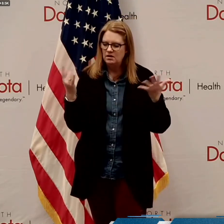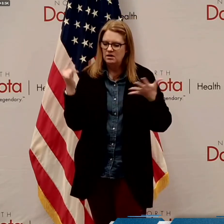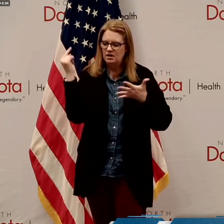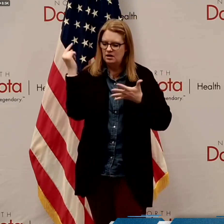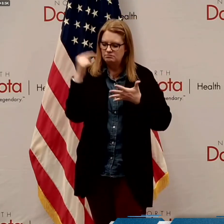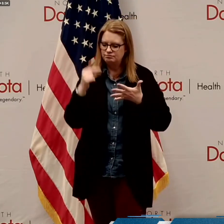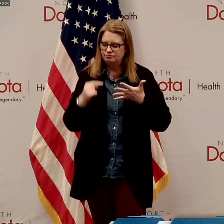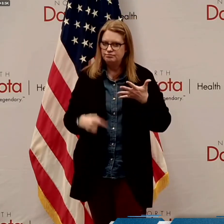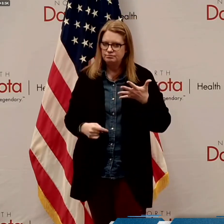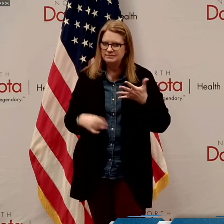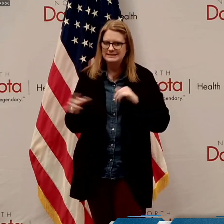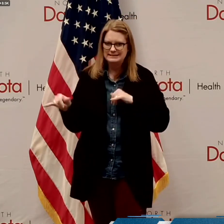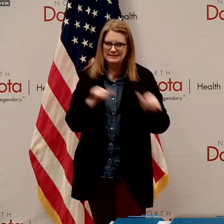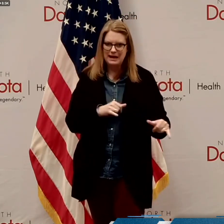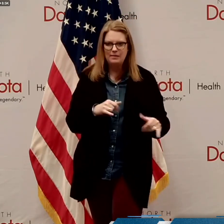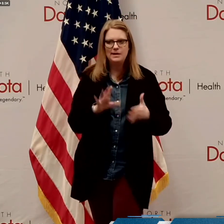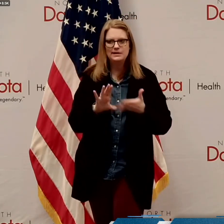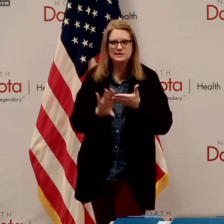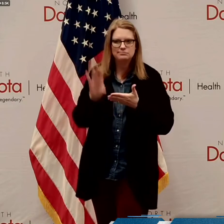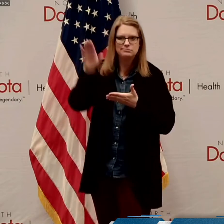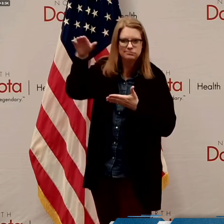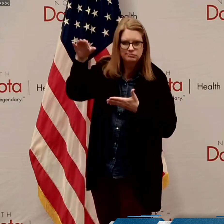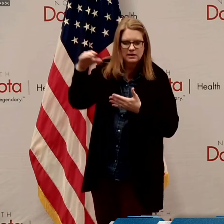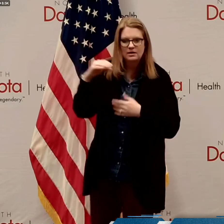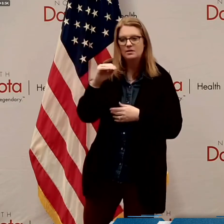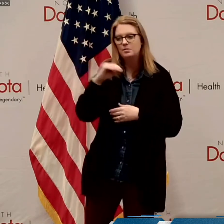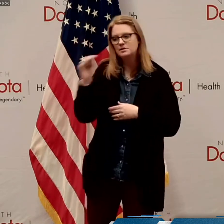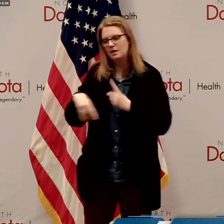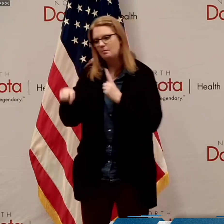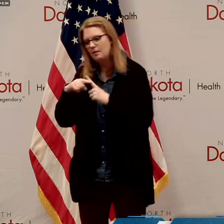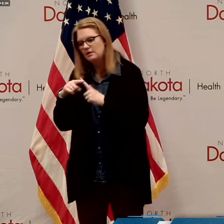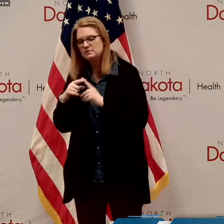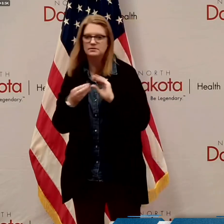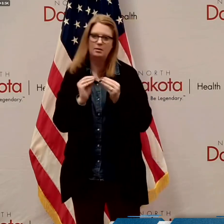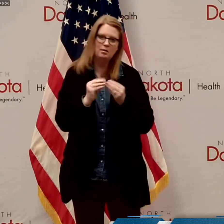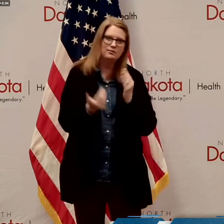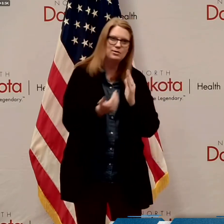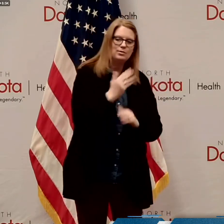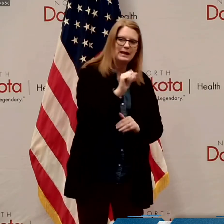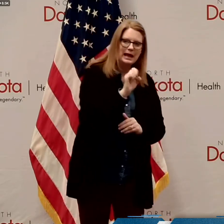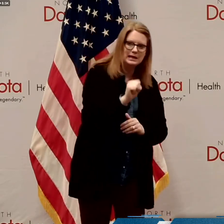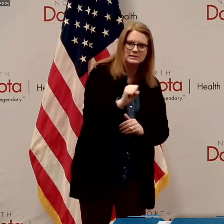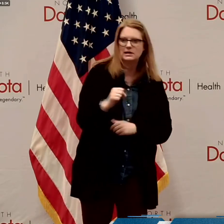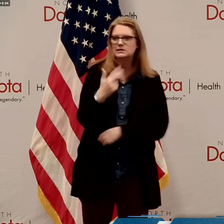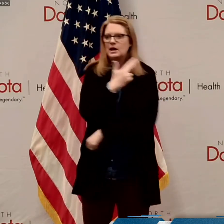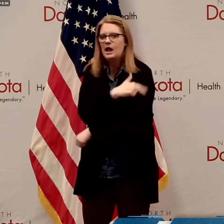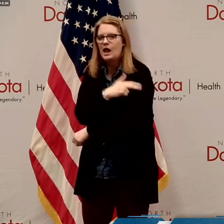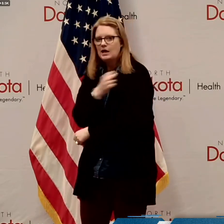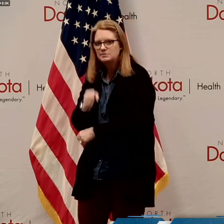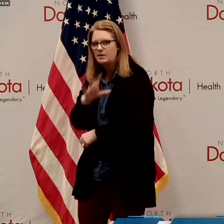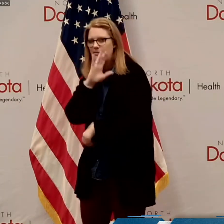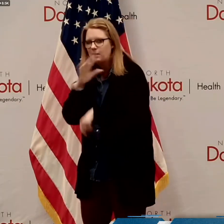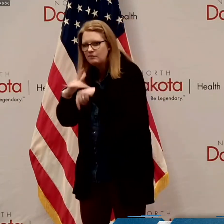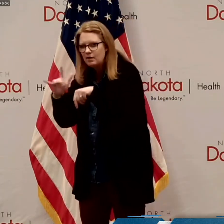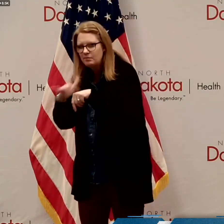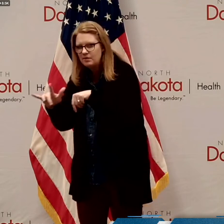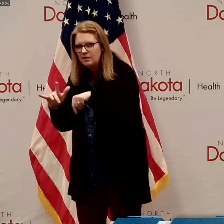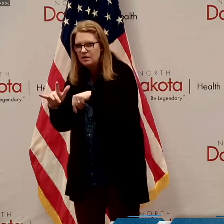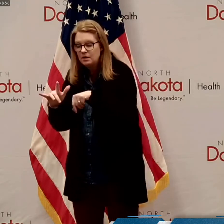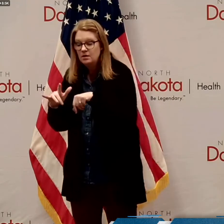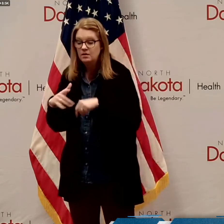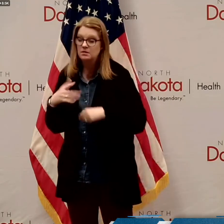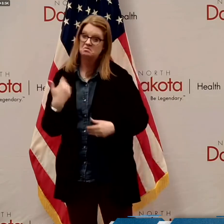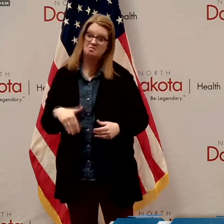conferences here, which is the trend lines as percent of positives, the number of new cases, the amount of hospital capacity. So it was exciting to